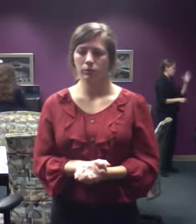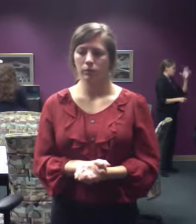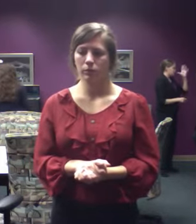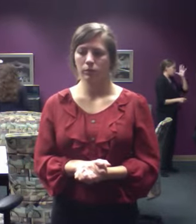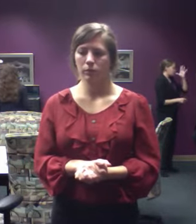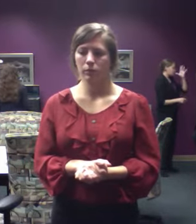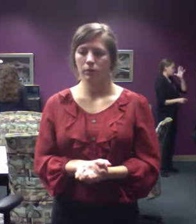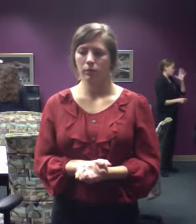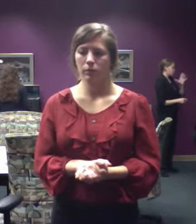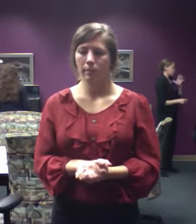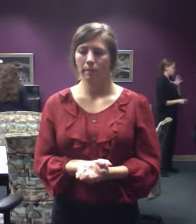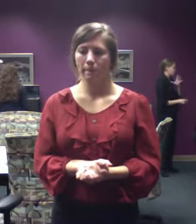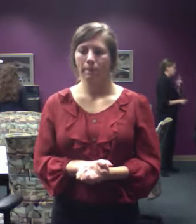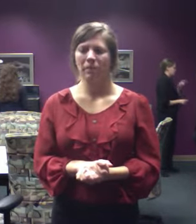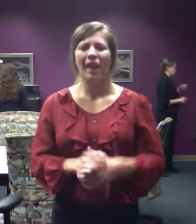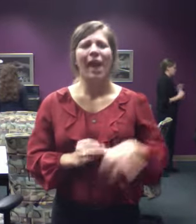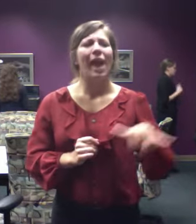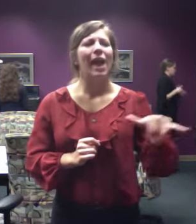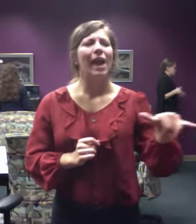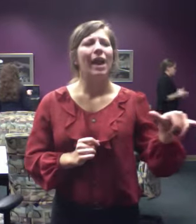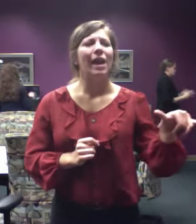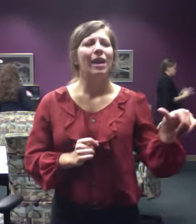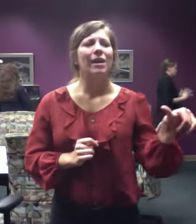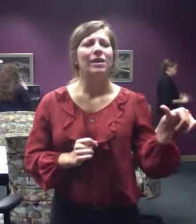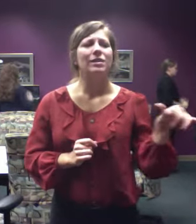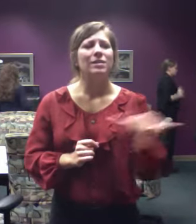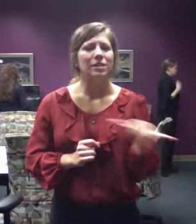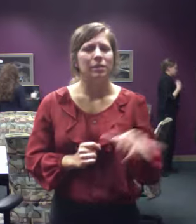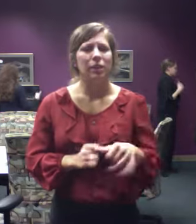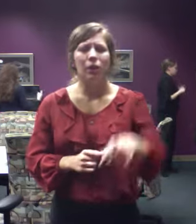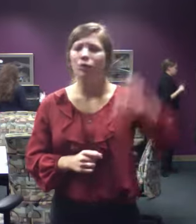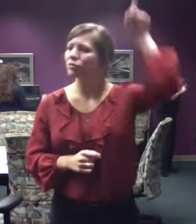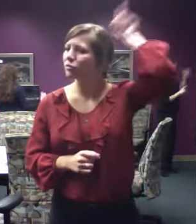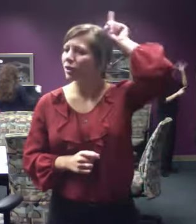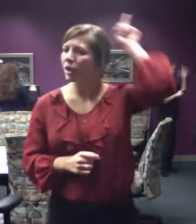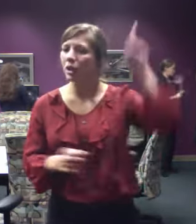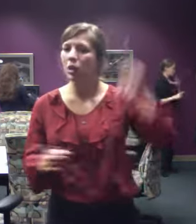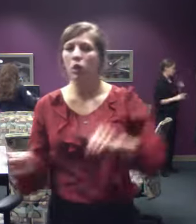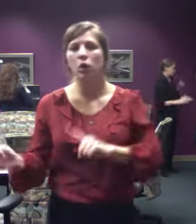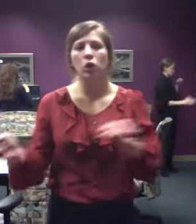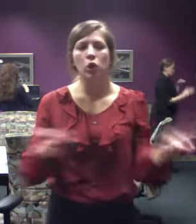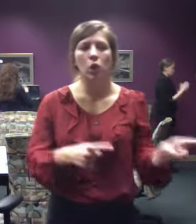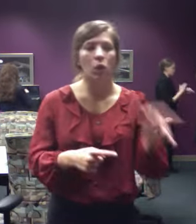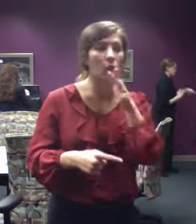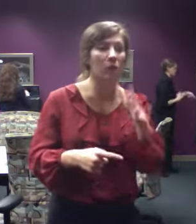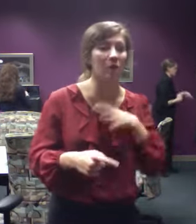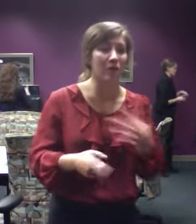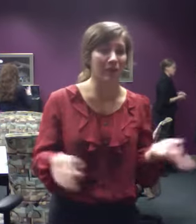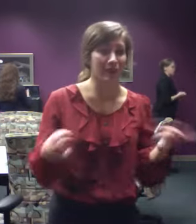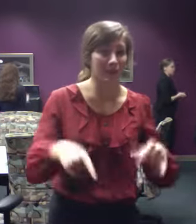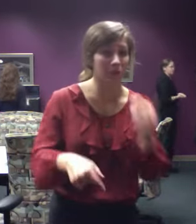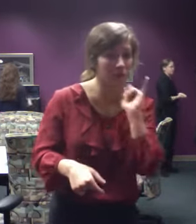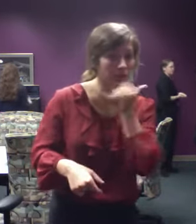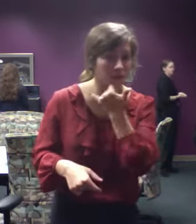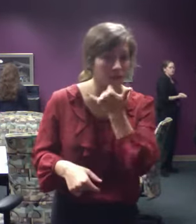right now with the rape squad that actually go into certain villages and try to impregnate Croatian women and stuff. You see, oh, that's so strange.